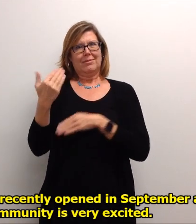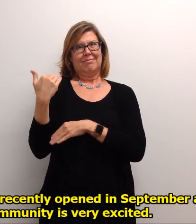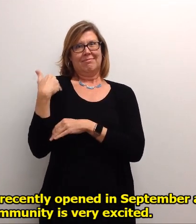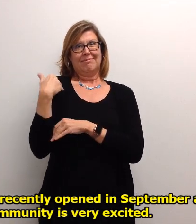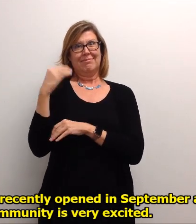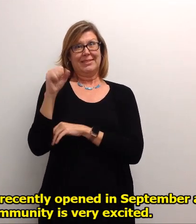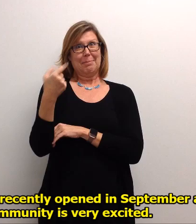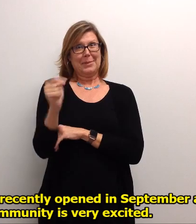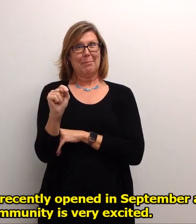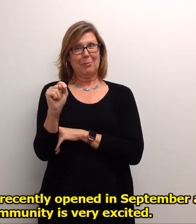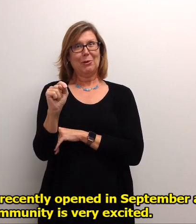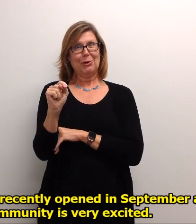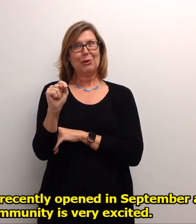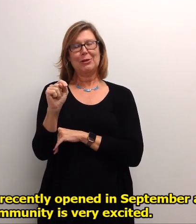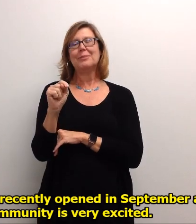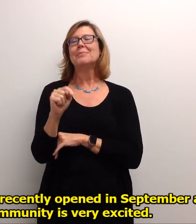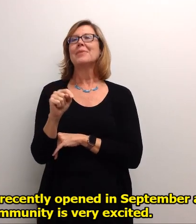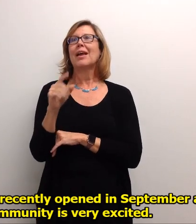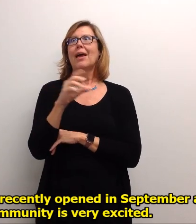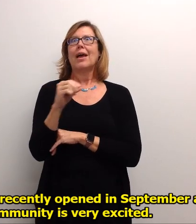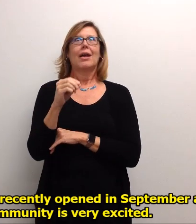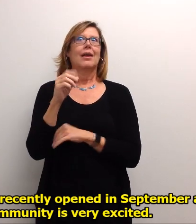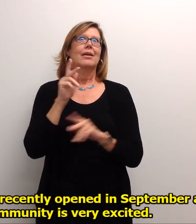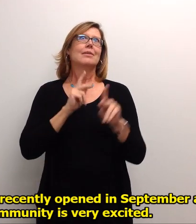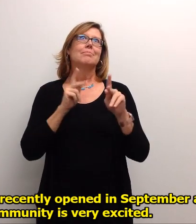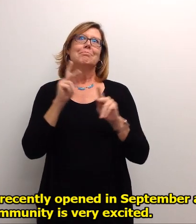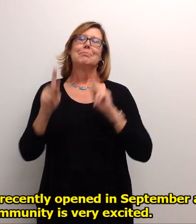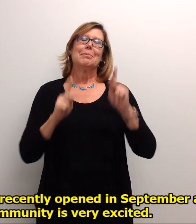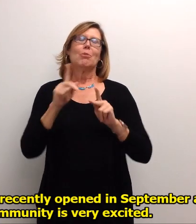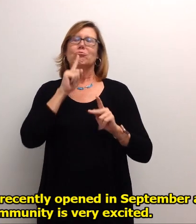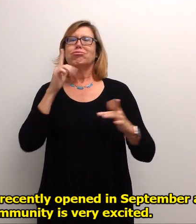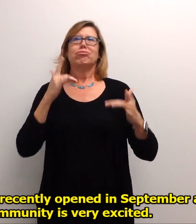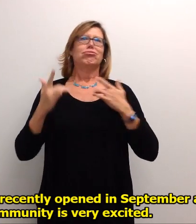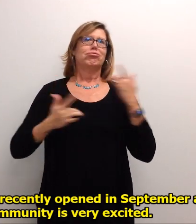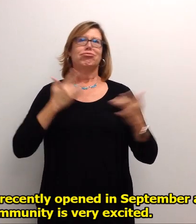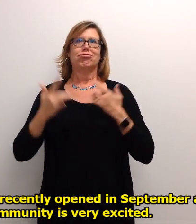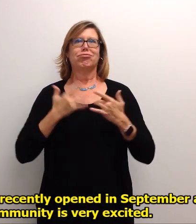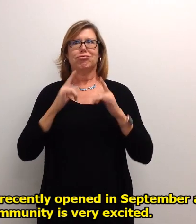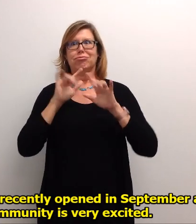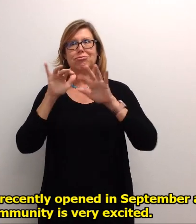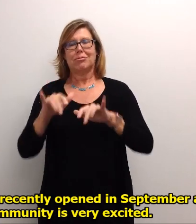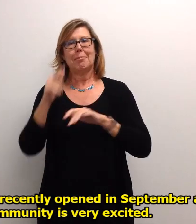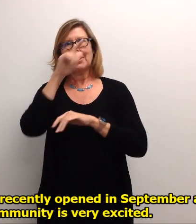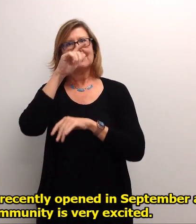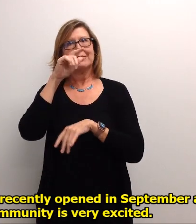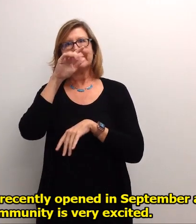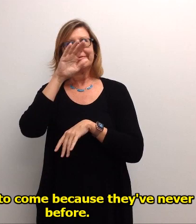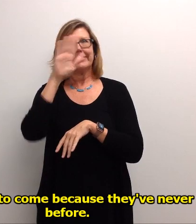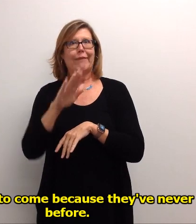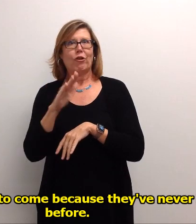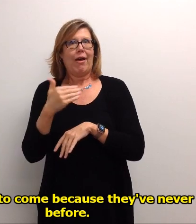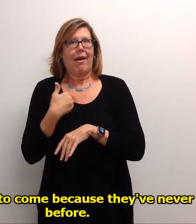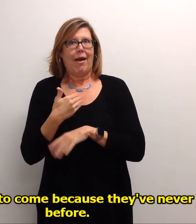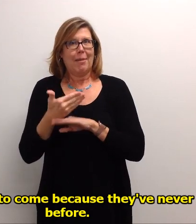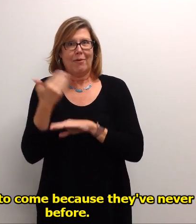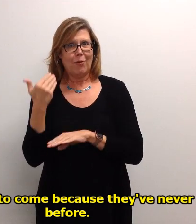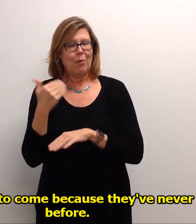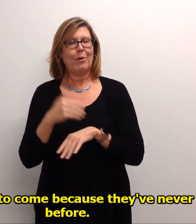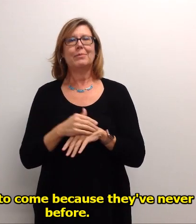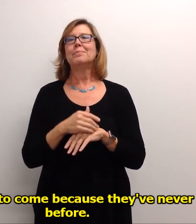my clinic recently opened in September, and the community is very excited. People are happy to come because they've never